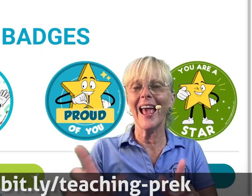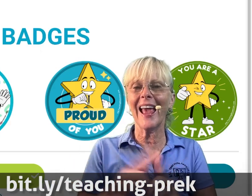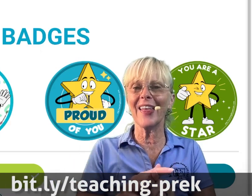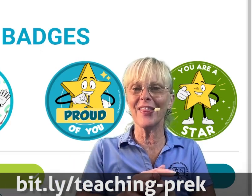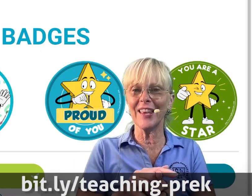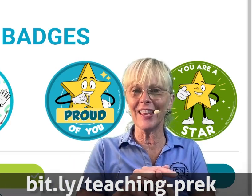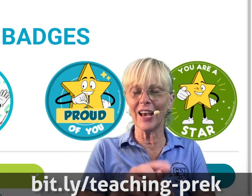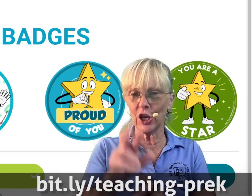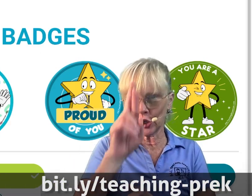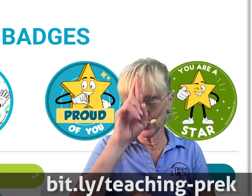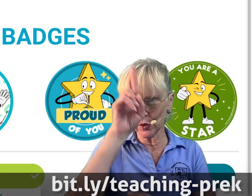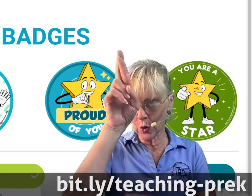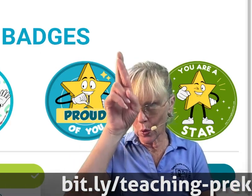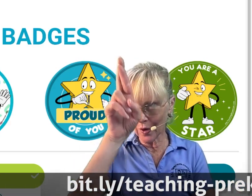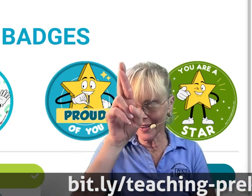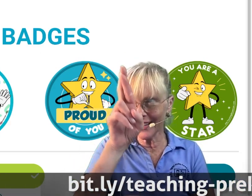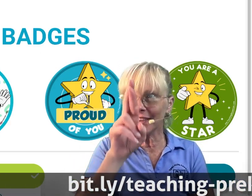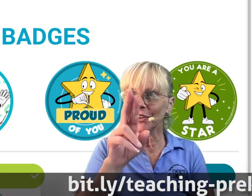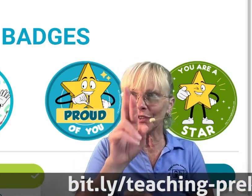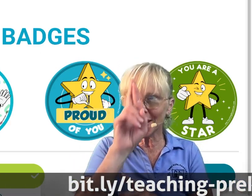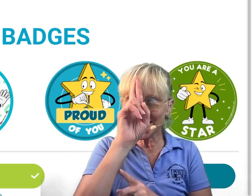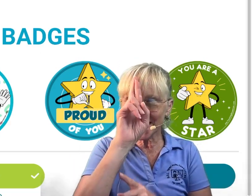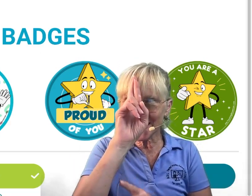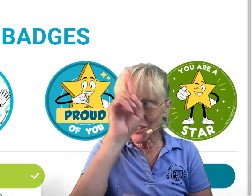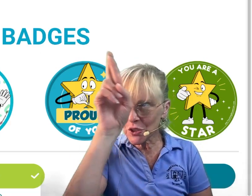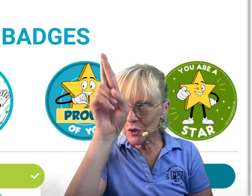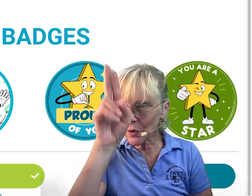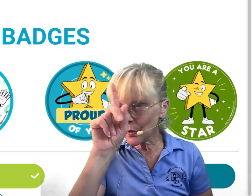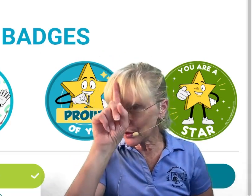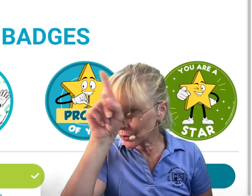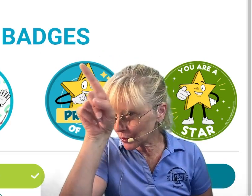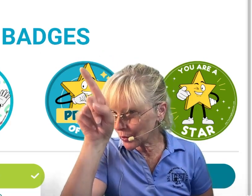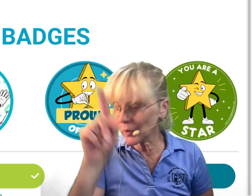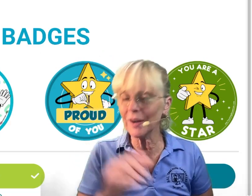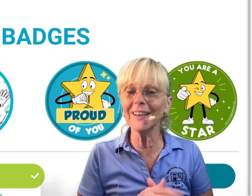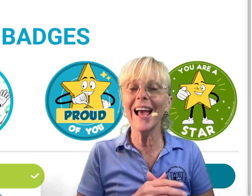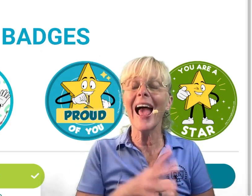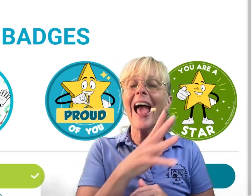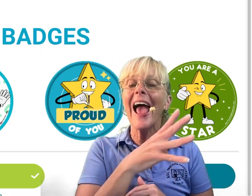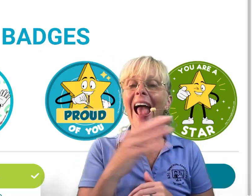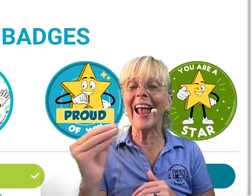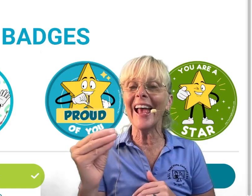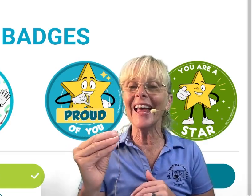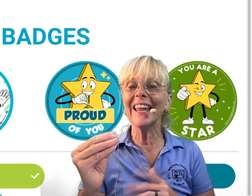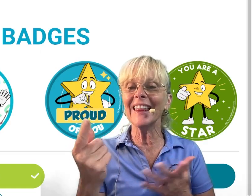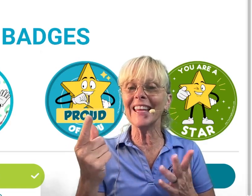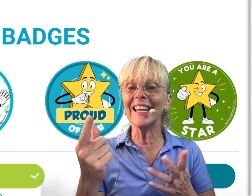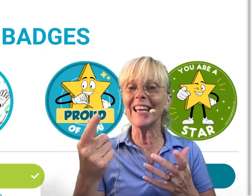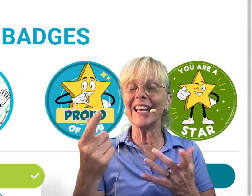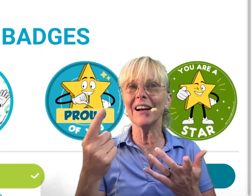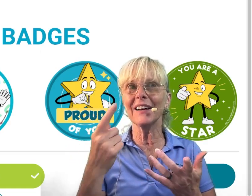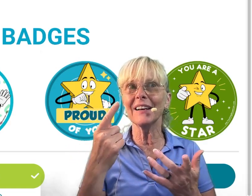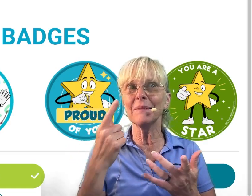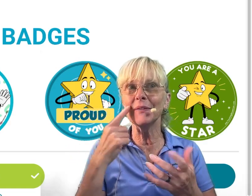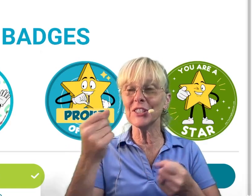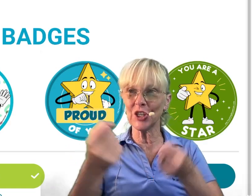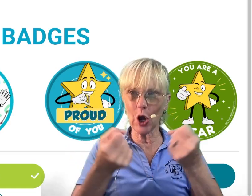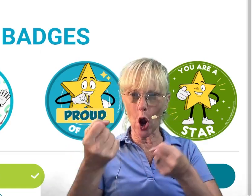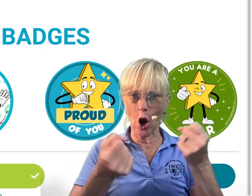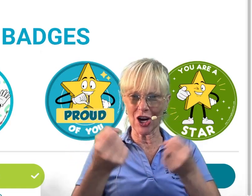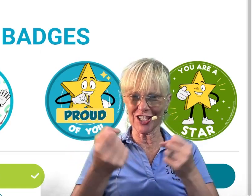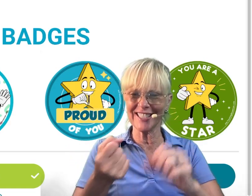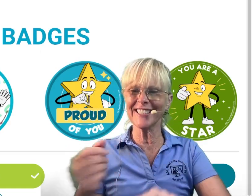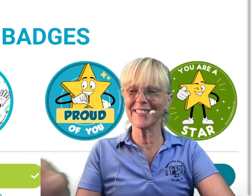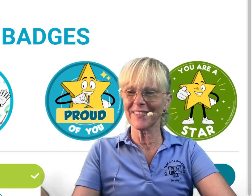stars and the unicorn. I don't know if you can see this. Unicorn. And I believe it's